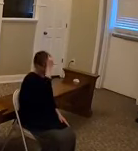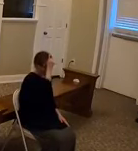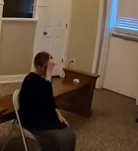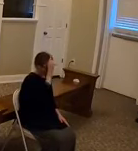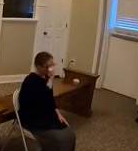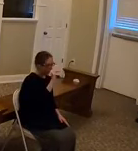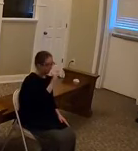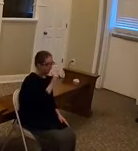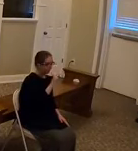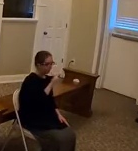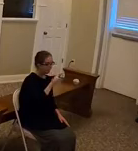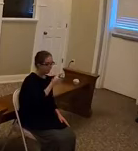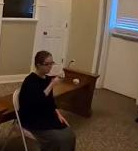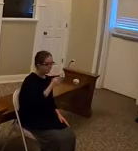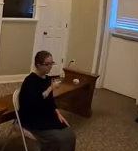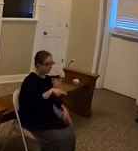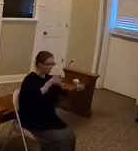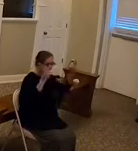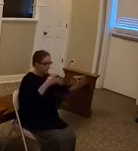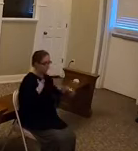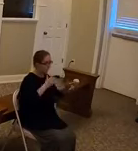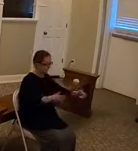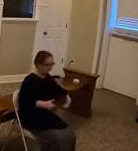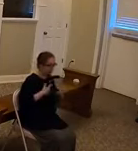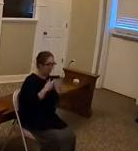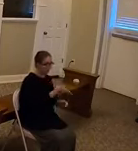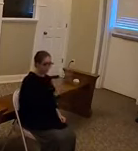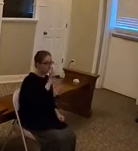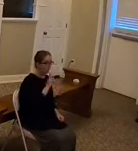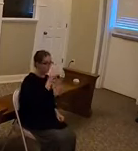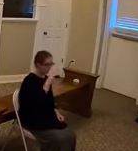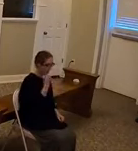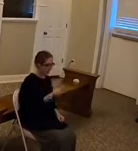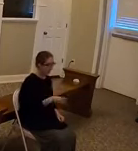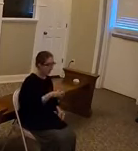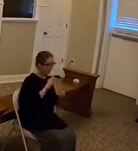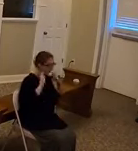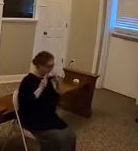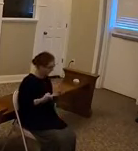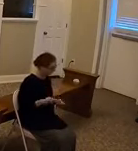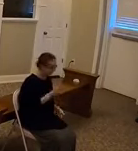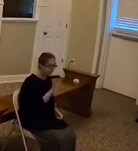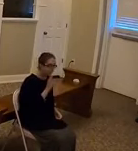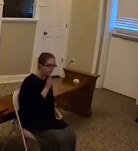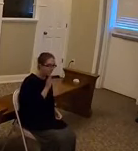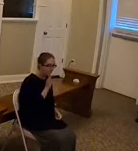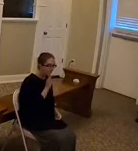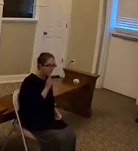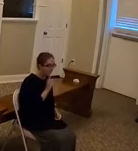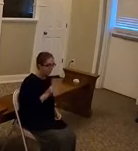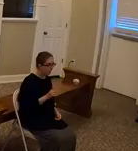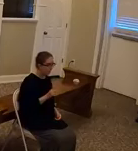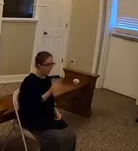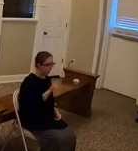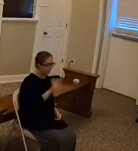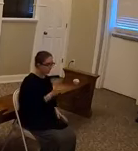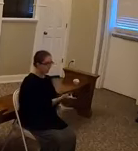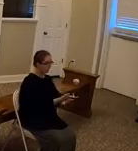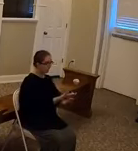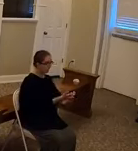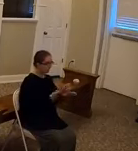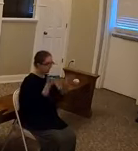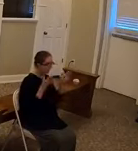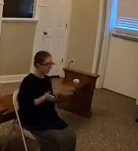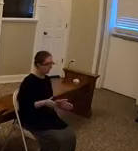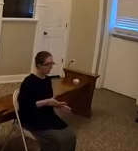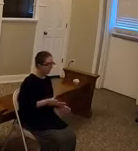an intervention that happened with my life. And God said, I'm tired of you being one that deals with the beggarly elements